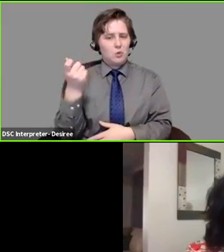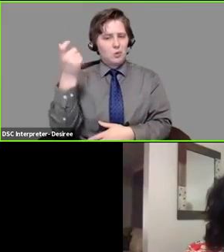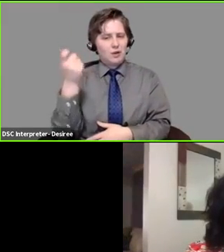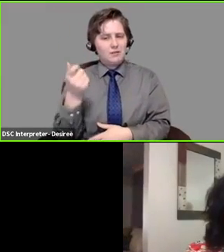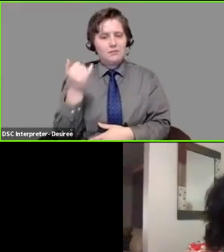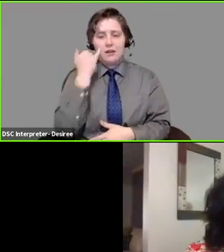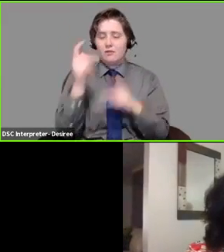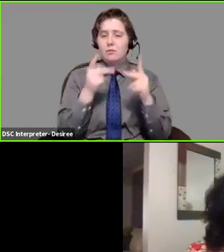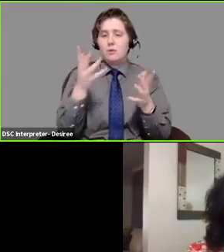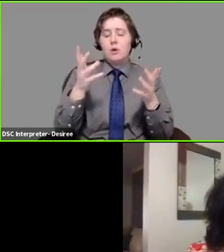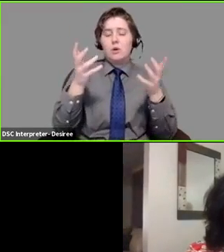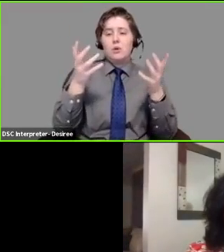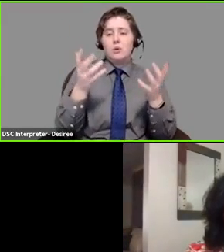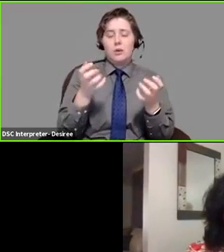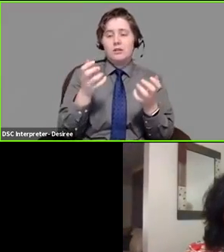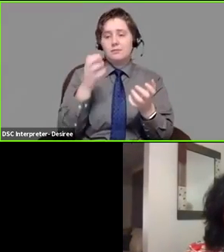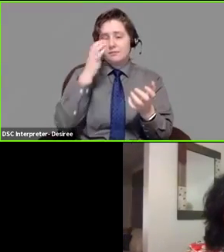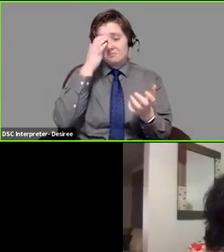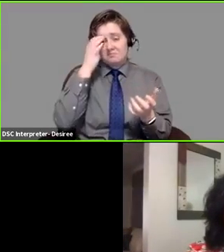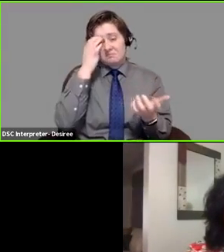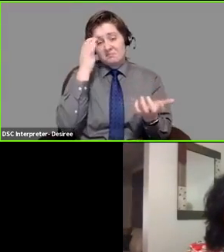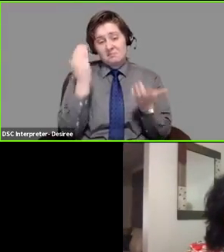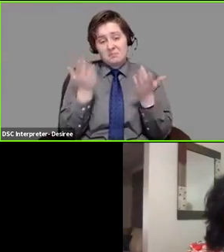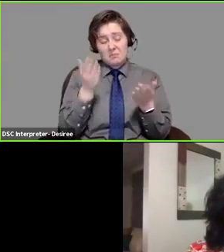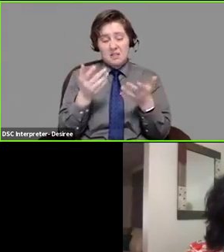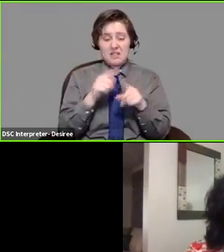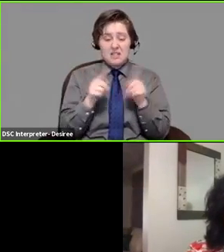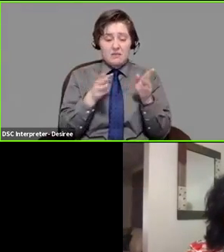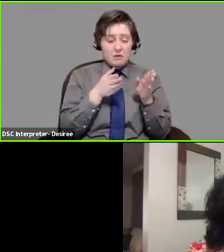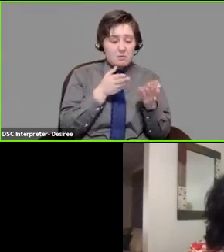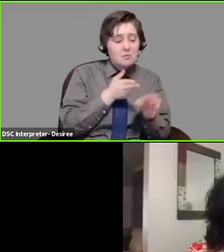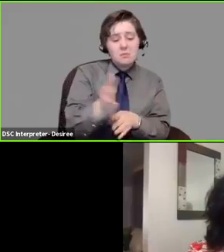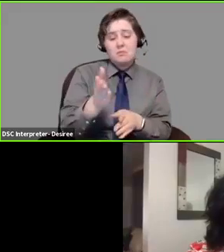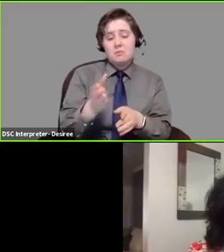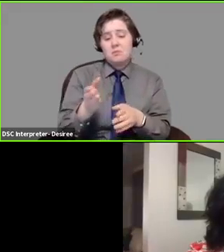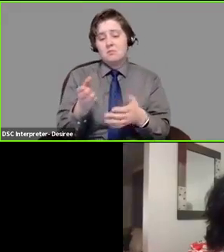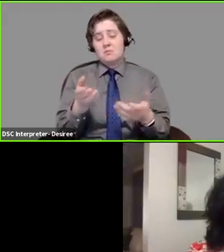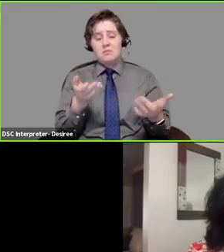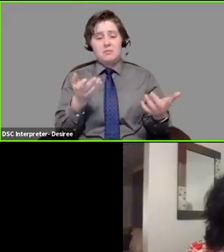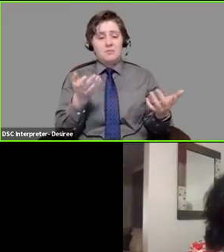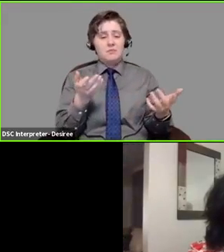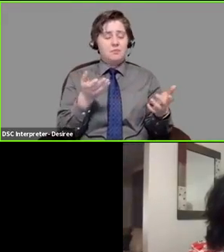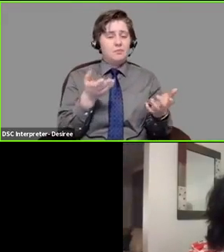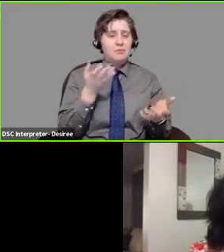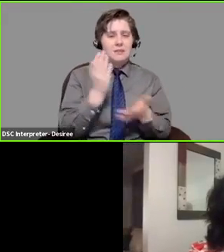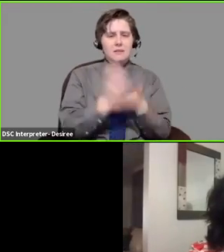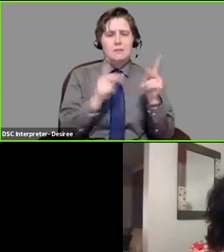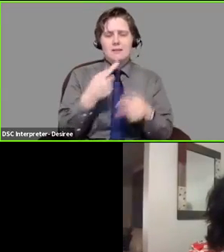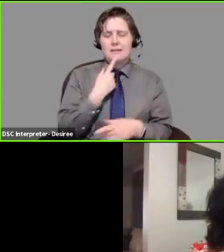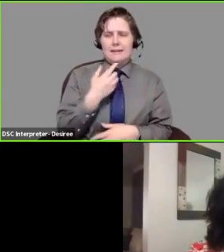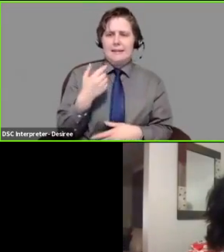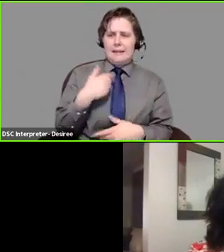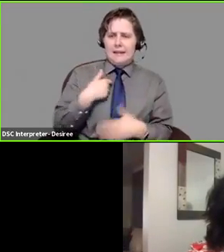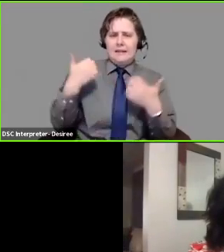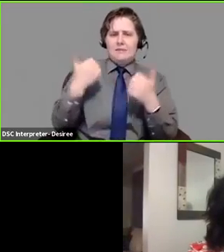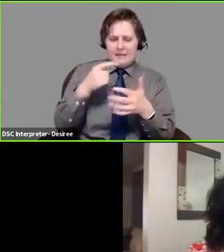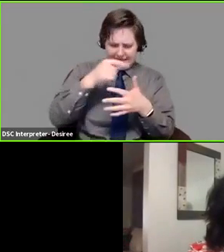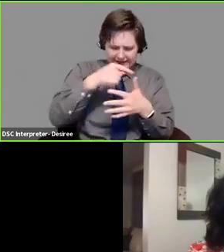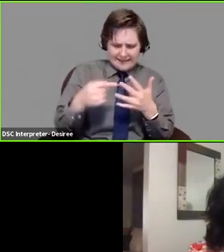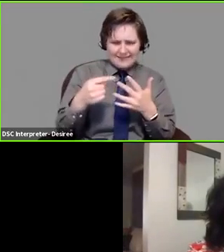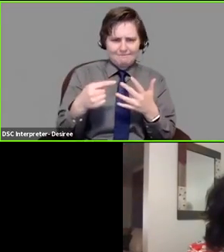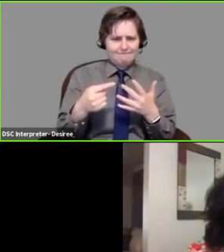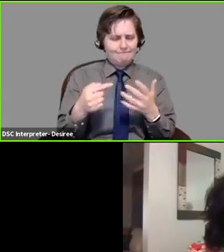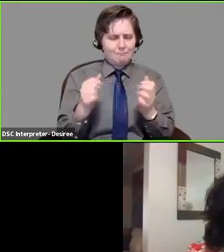are looking into maybe a different line of business, some folks are saying, I've tried these things, and